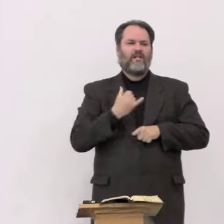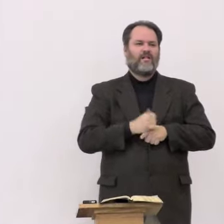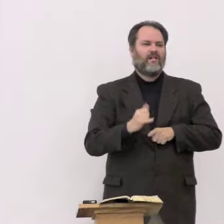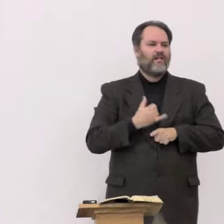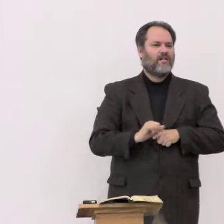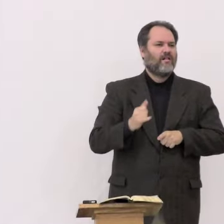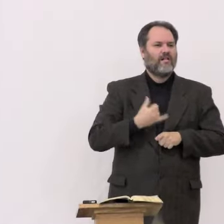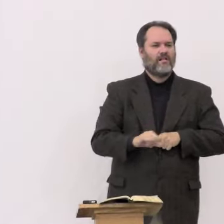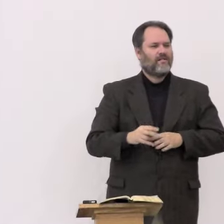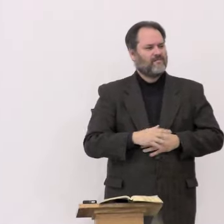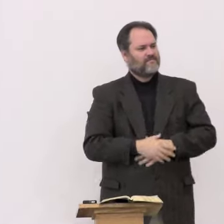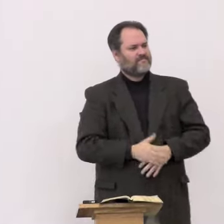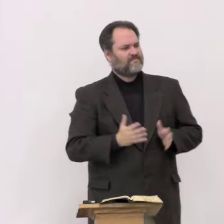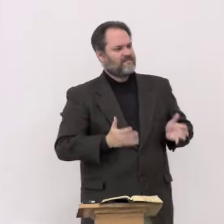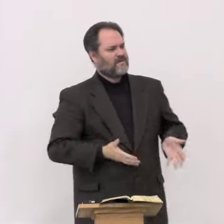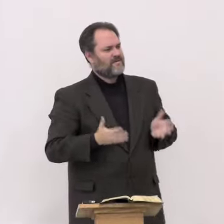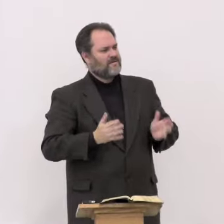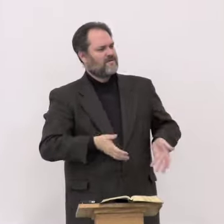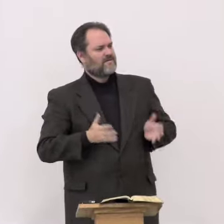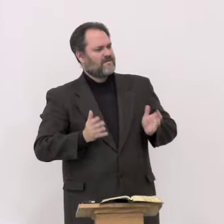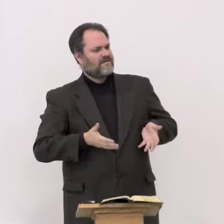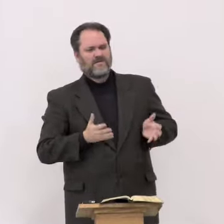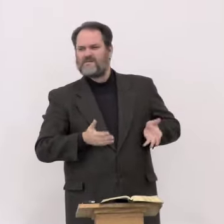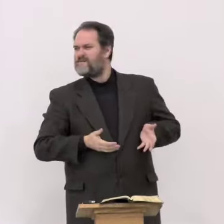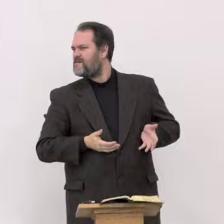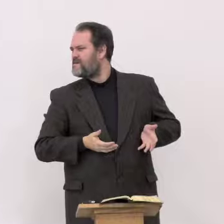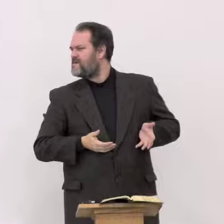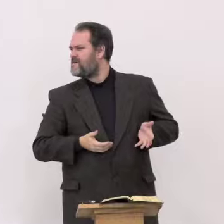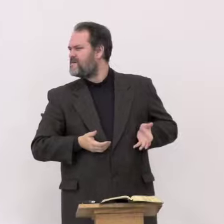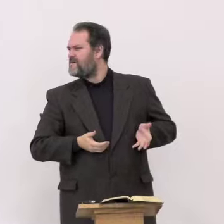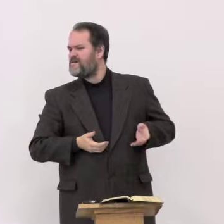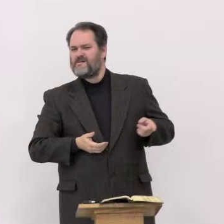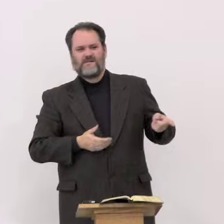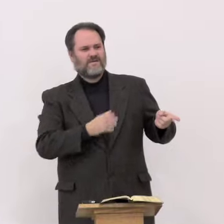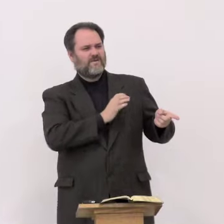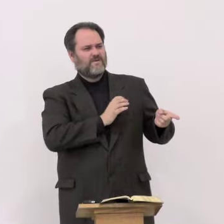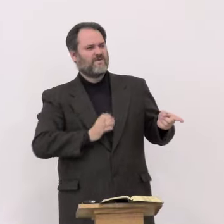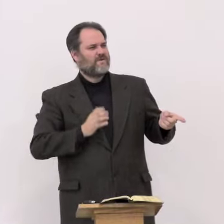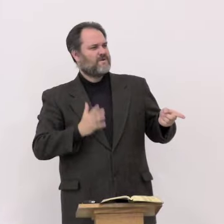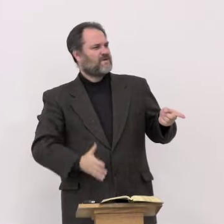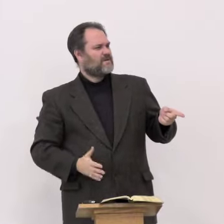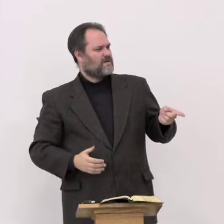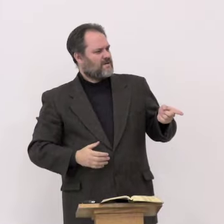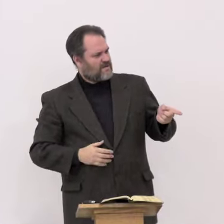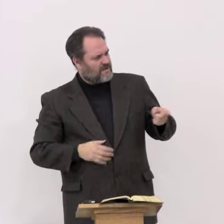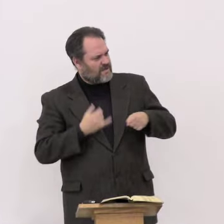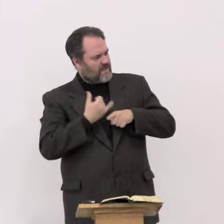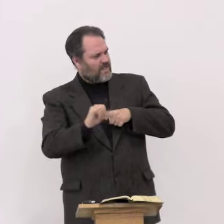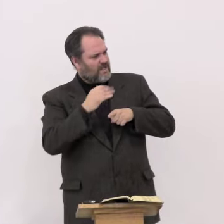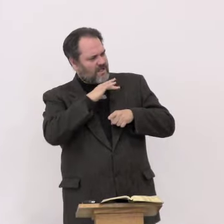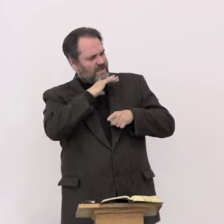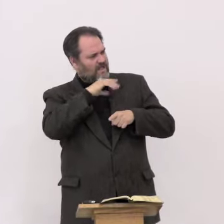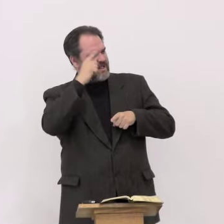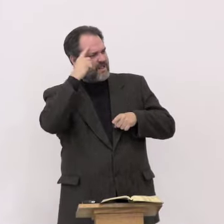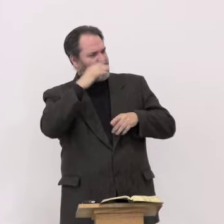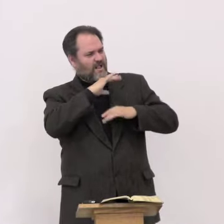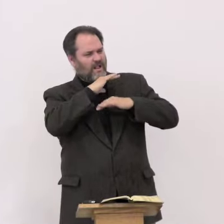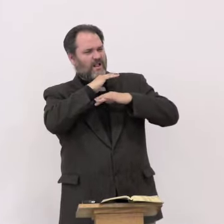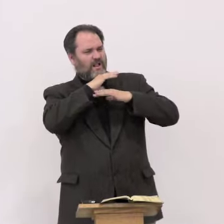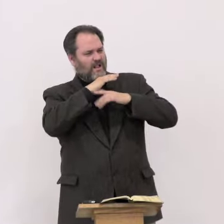he likes to curse, and he likes to say stuff. He's a Christian. He says he's a Christian.